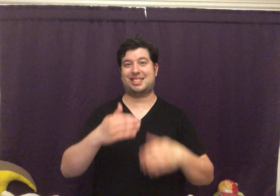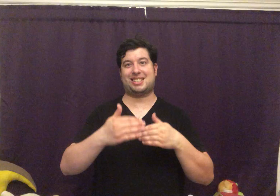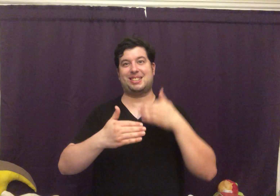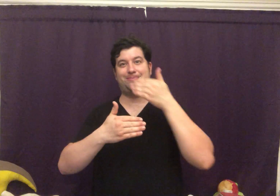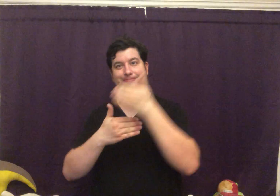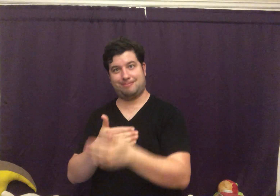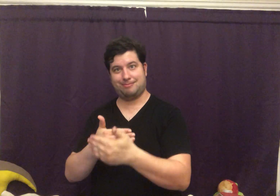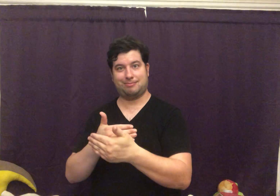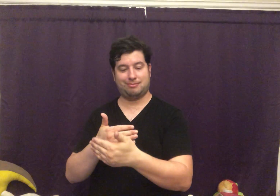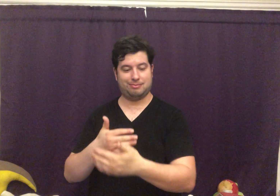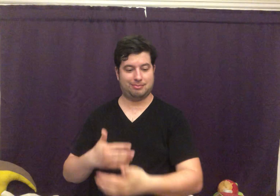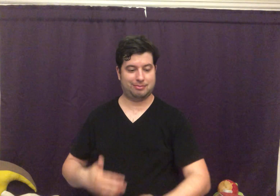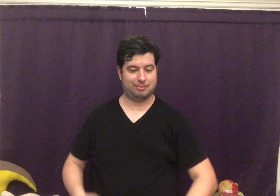Next.